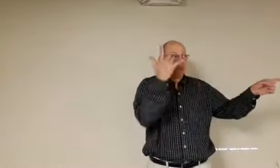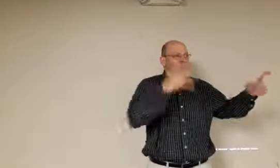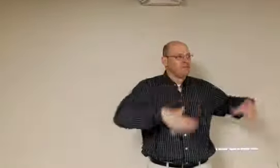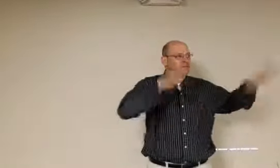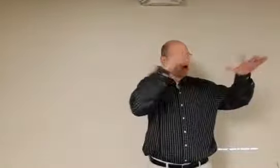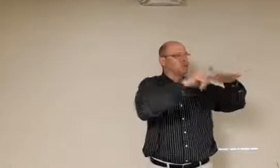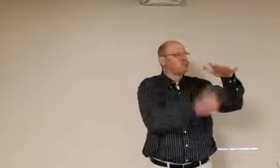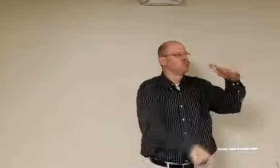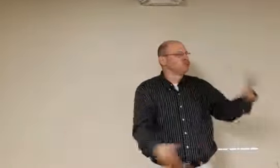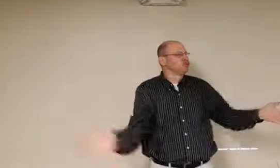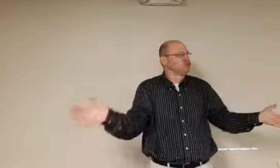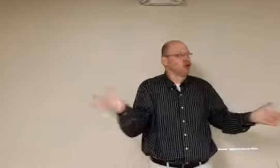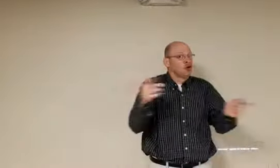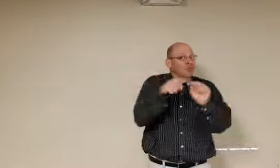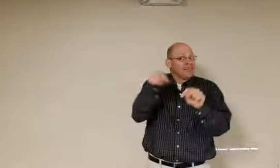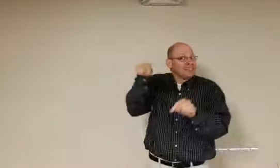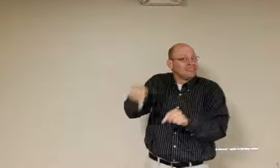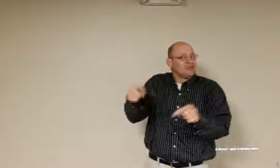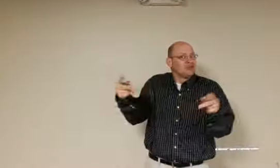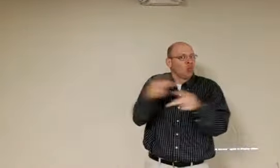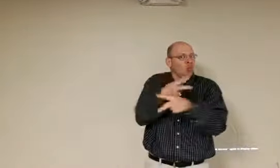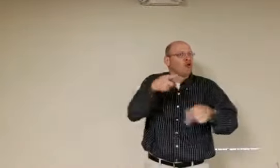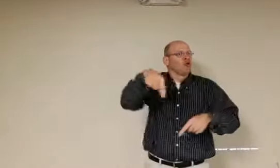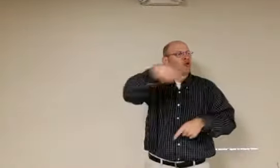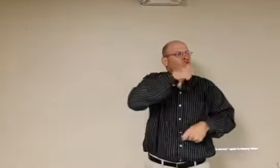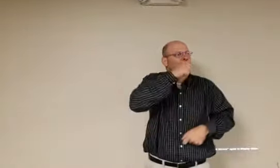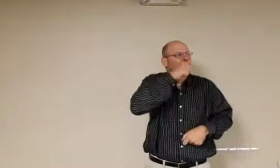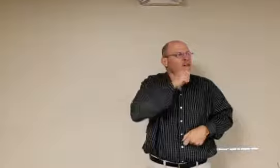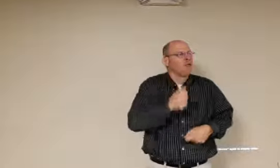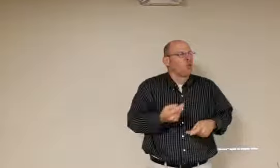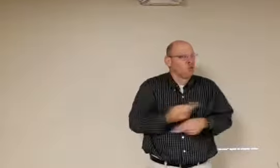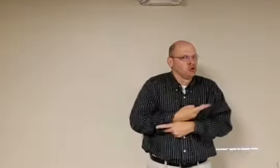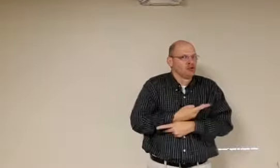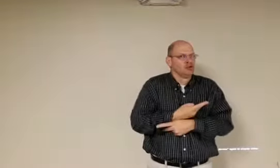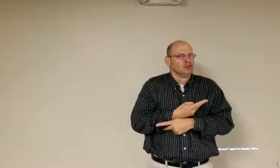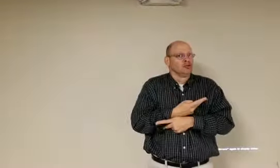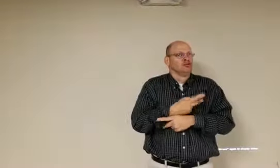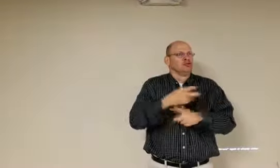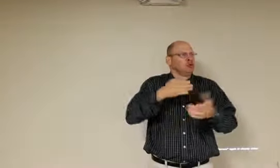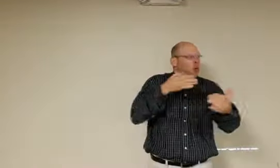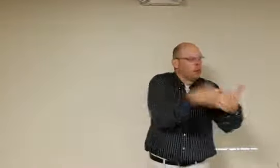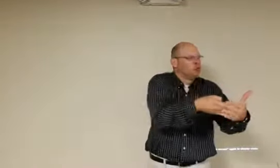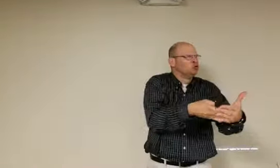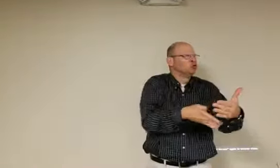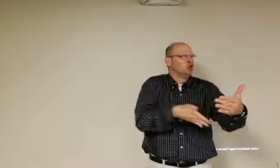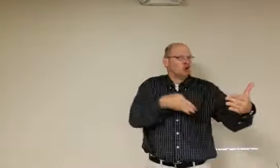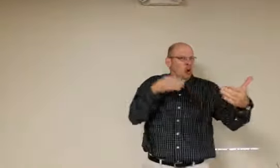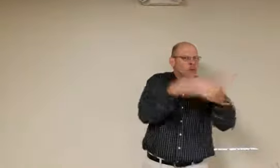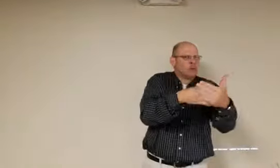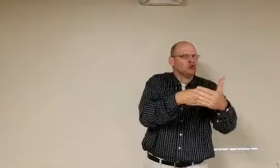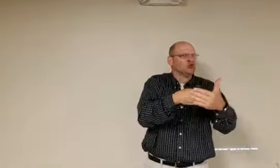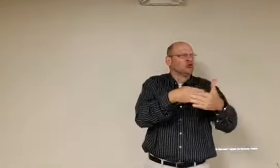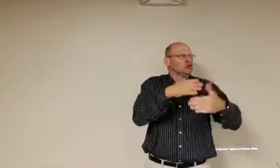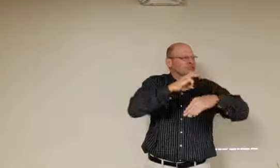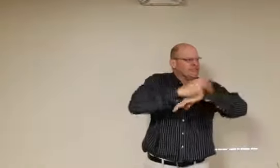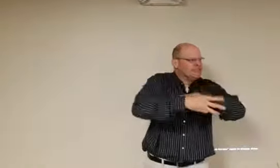flood, it was nothing because they drowned. But this, we're going to have persecution